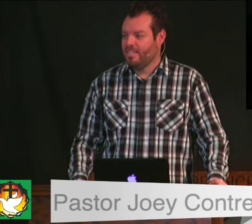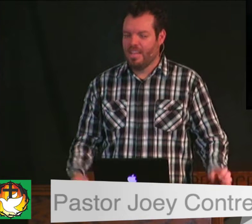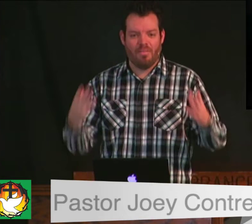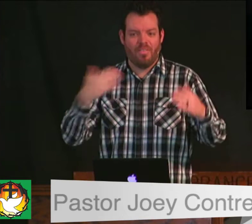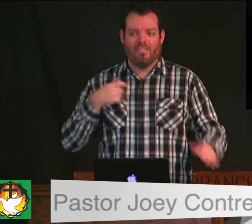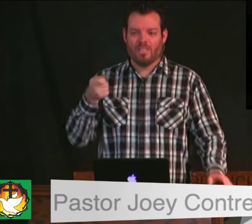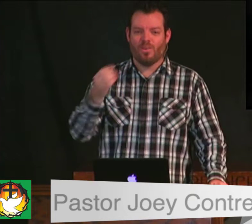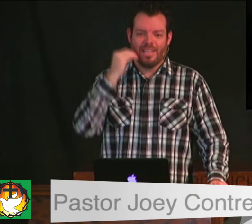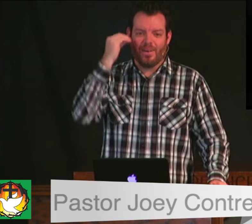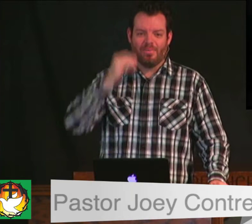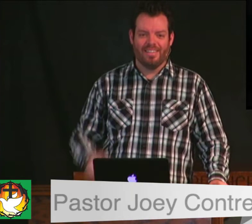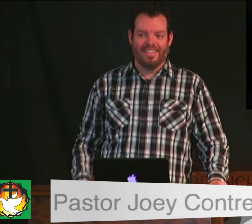How many of you have a sword at home?